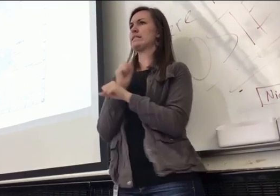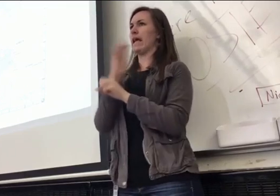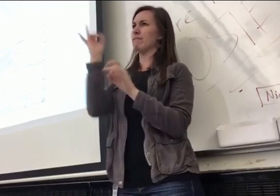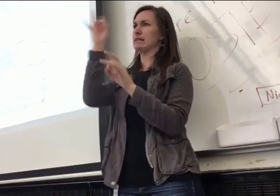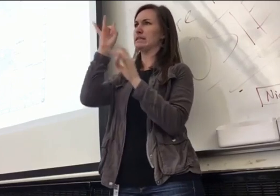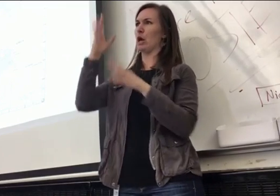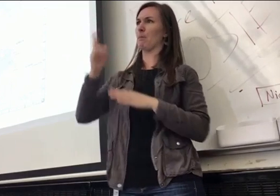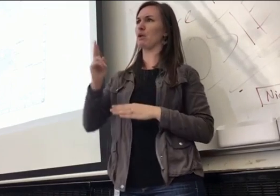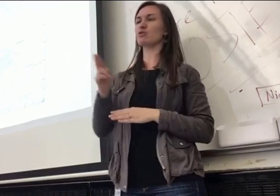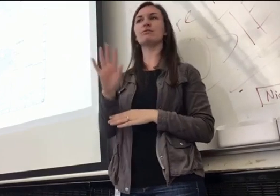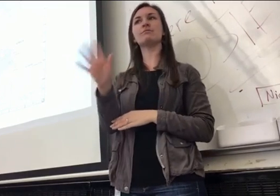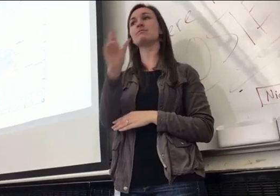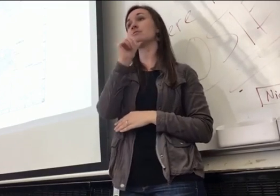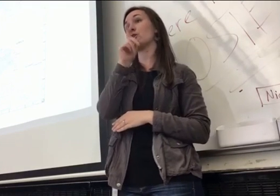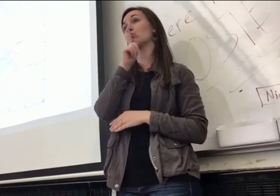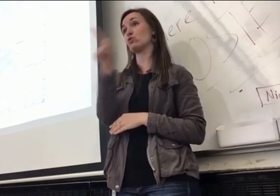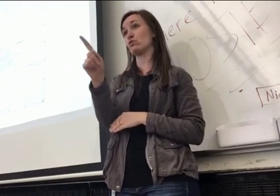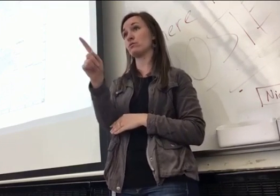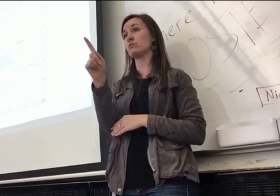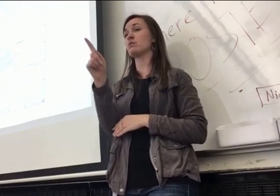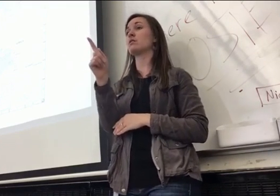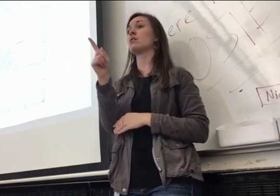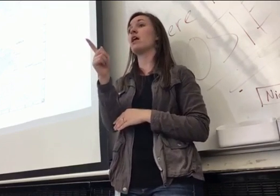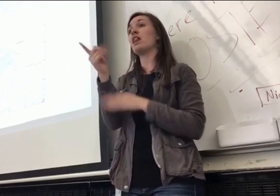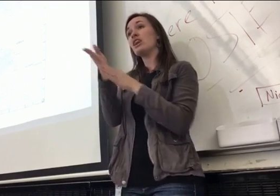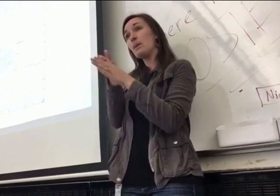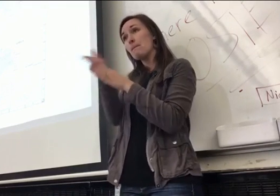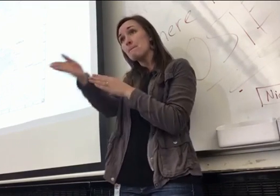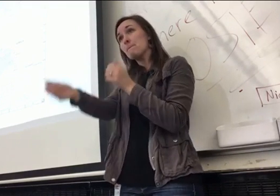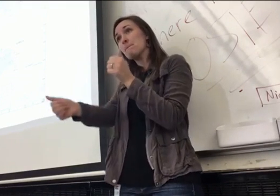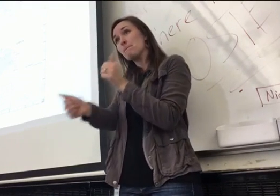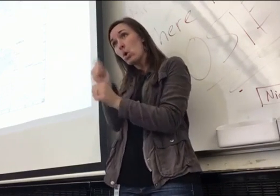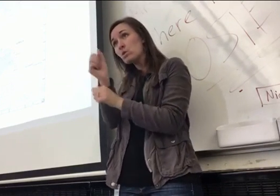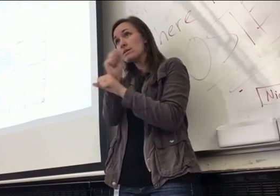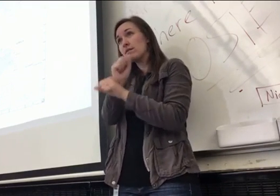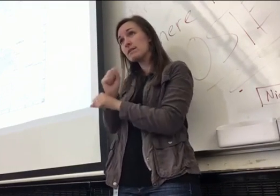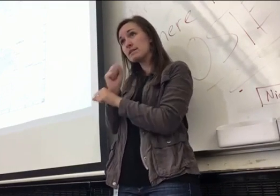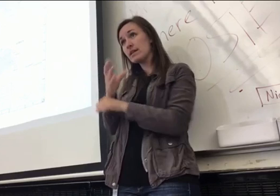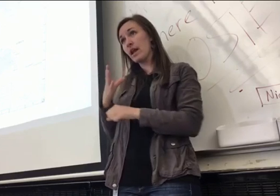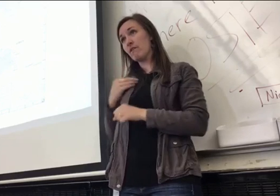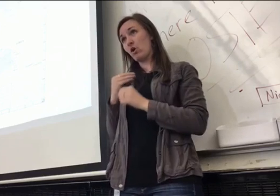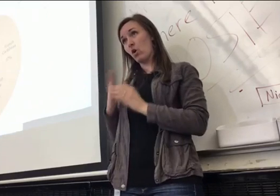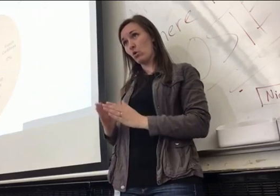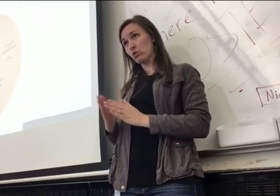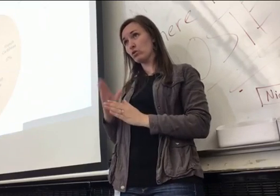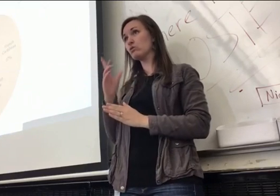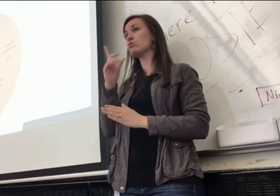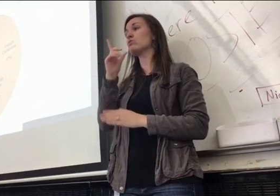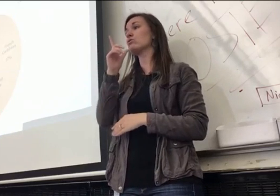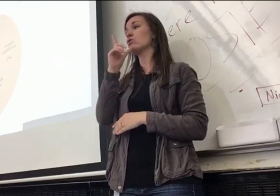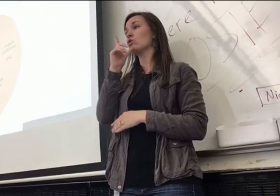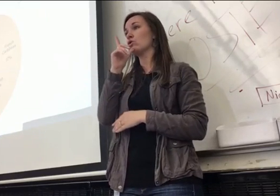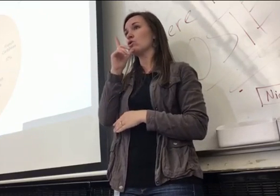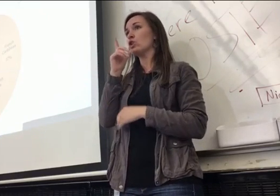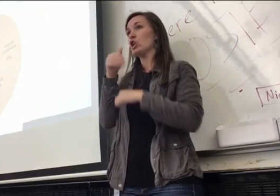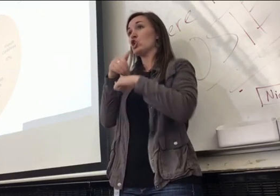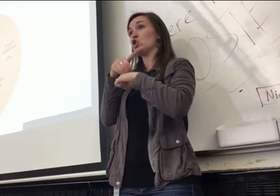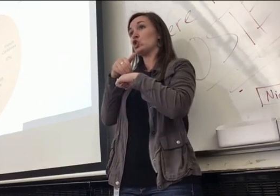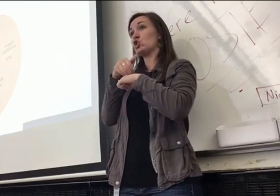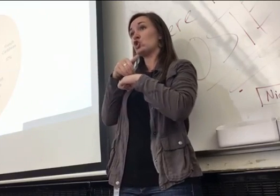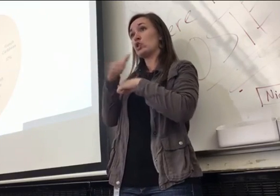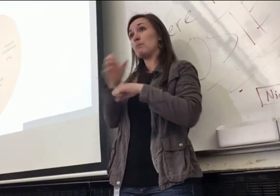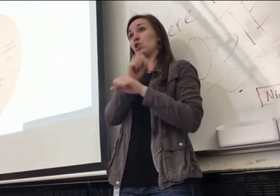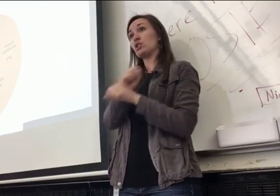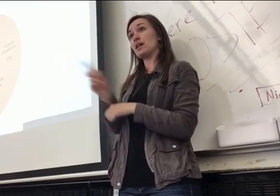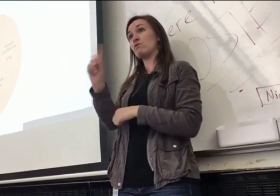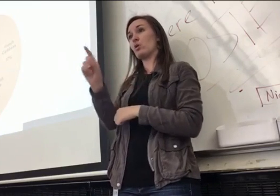not true. In fact, the vast majority of slave owners actually shipped their slaves to South America and